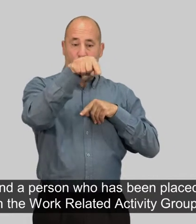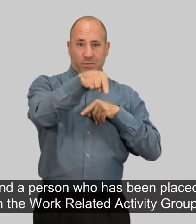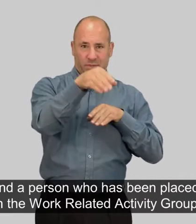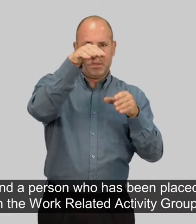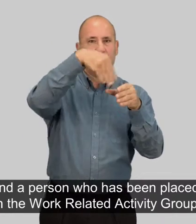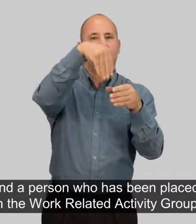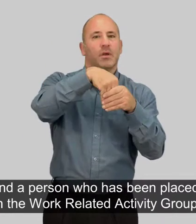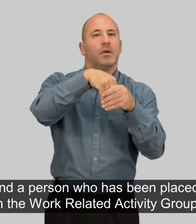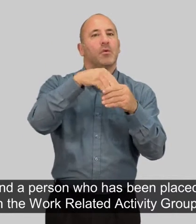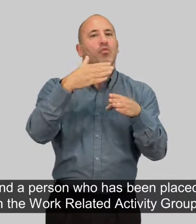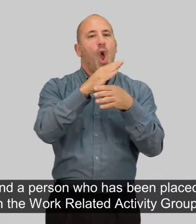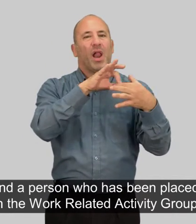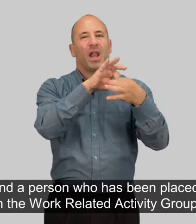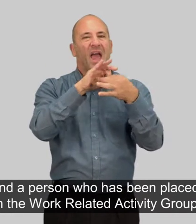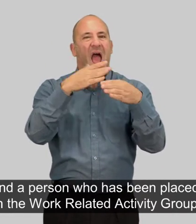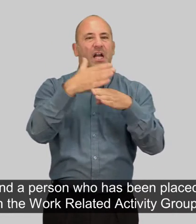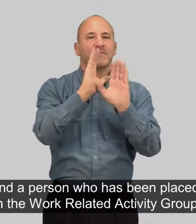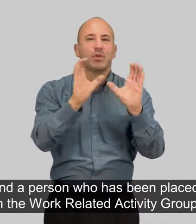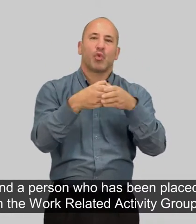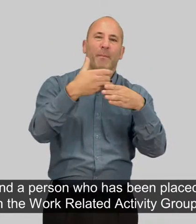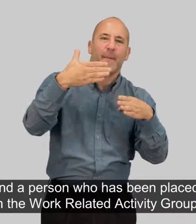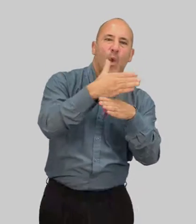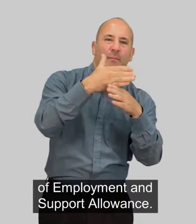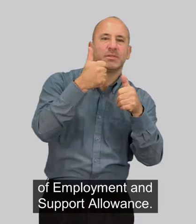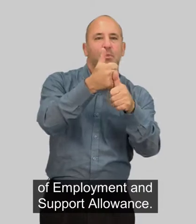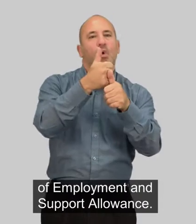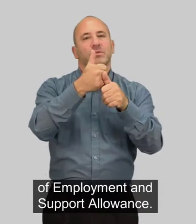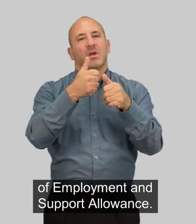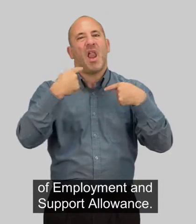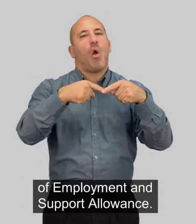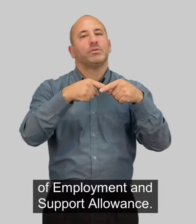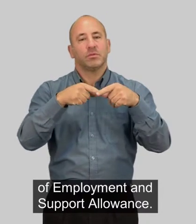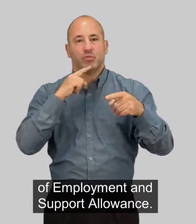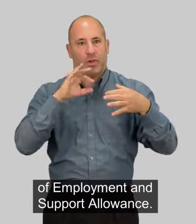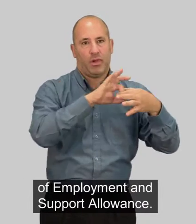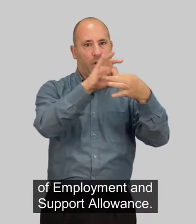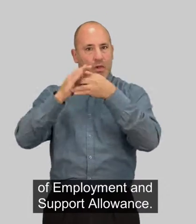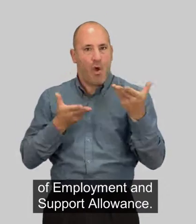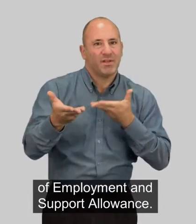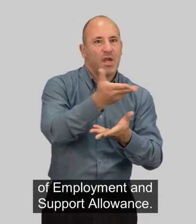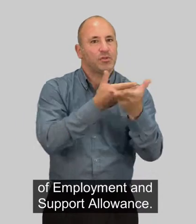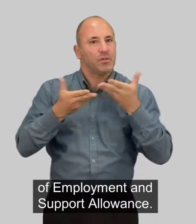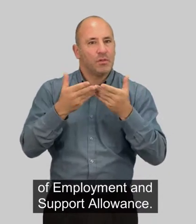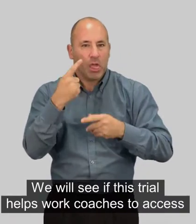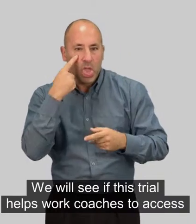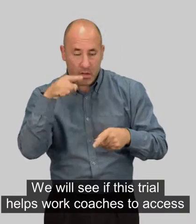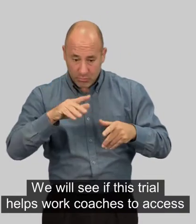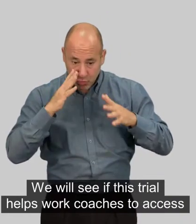a person who has been placed in the work-related activity group of Employment and Support Allowance. We will see if this